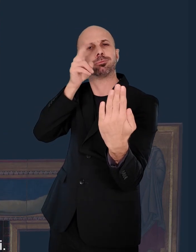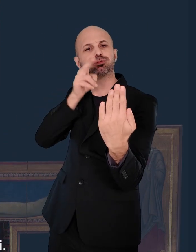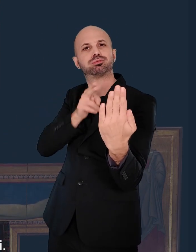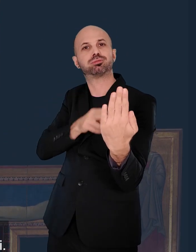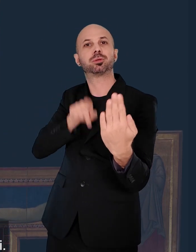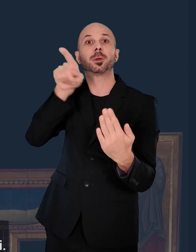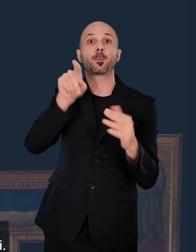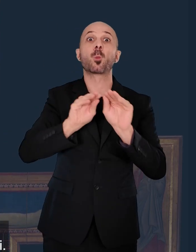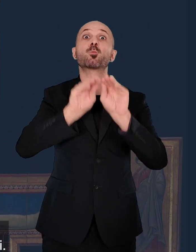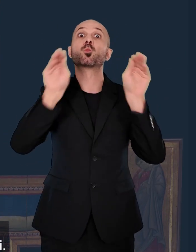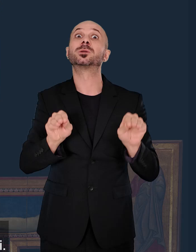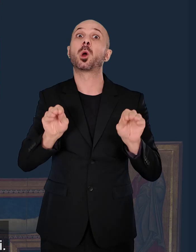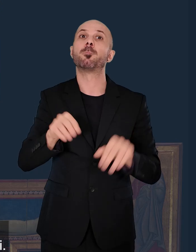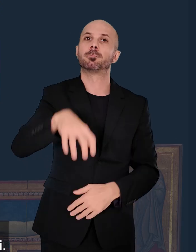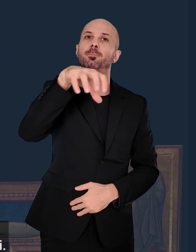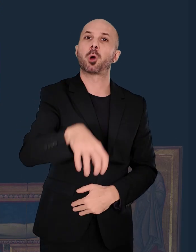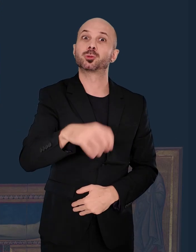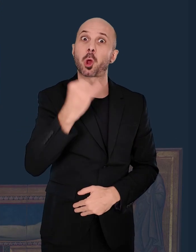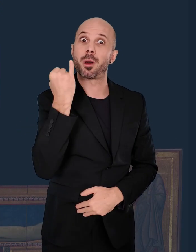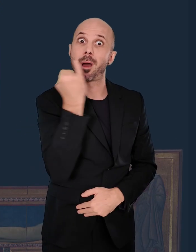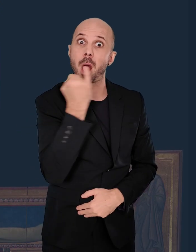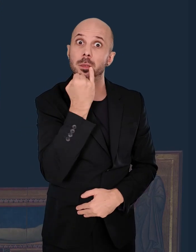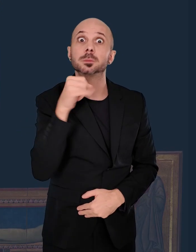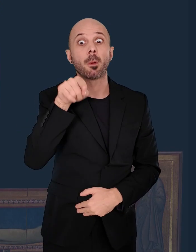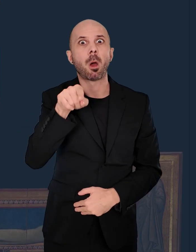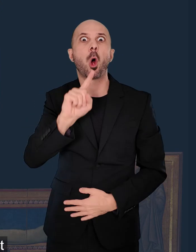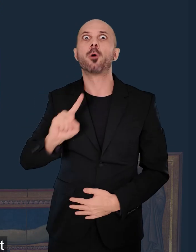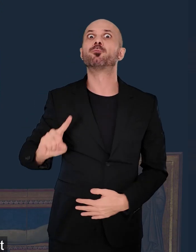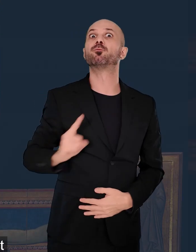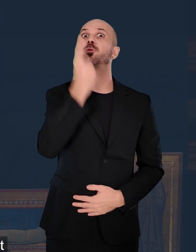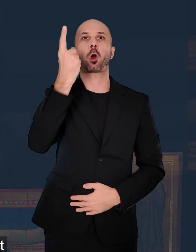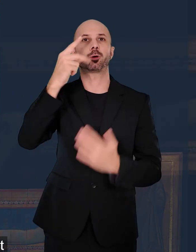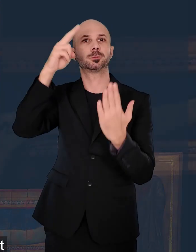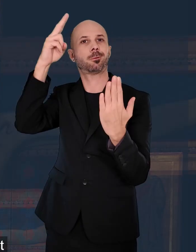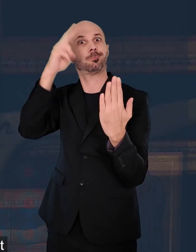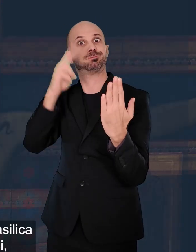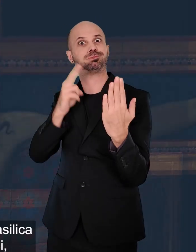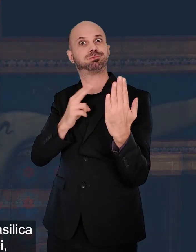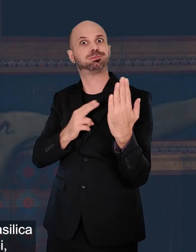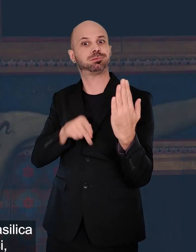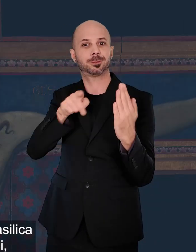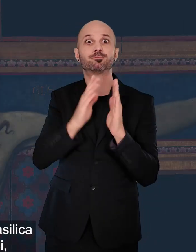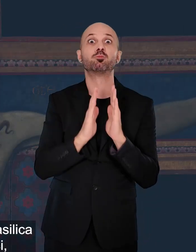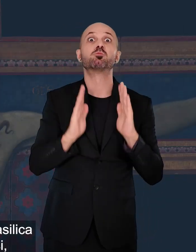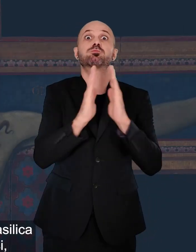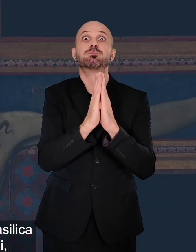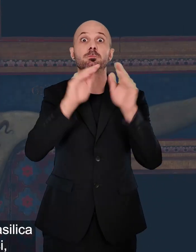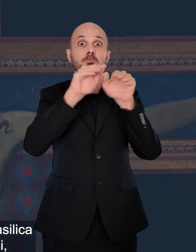the Museo della Porziuncola in Assisi. He was also the first artist to decorate the walls of the Basilica di